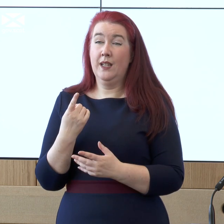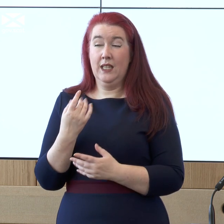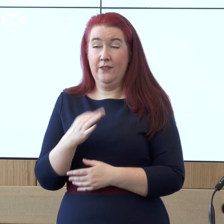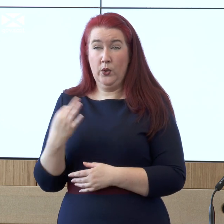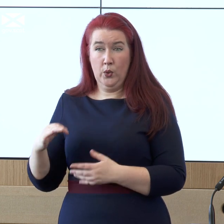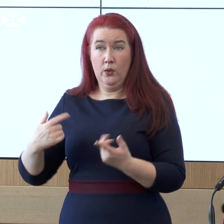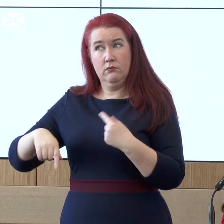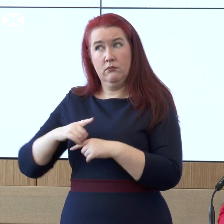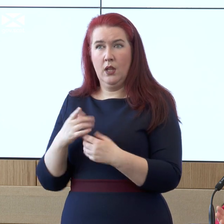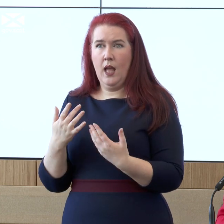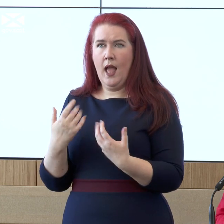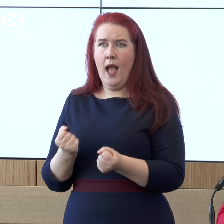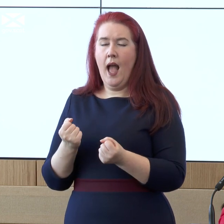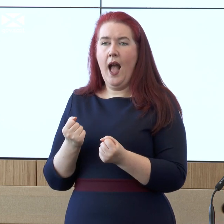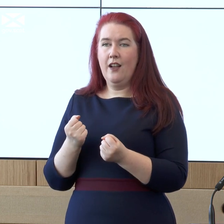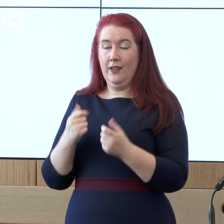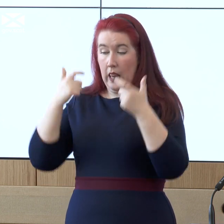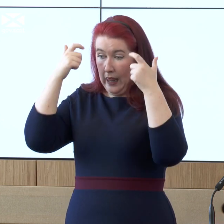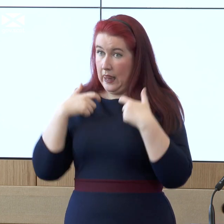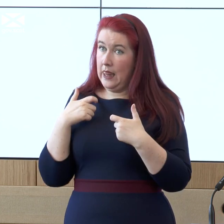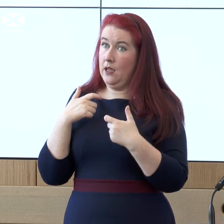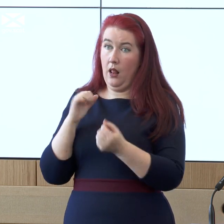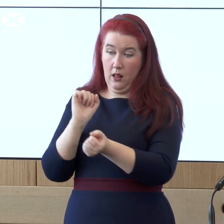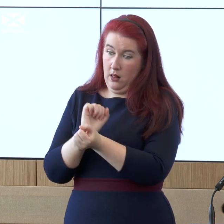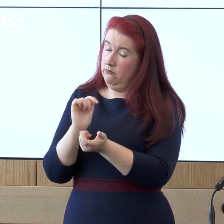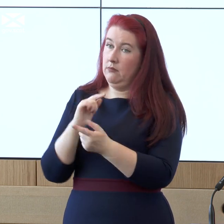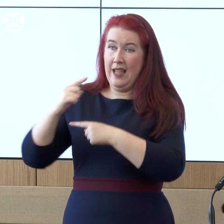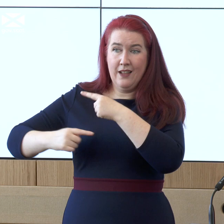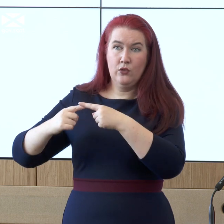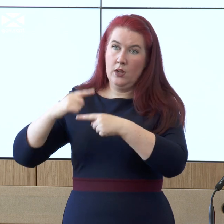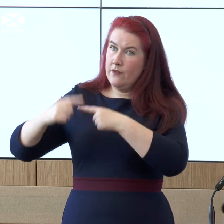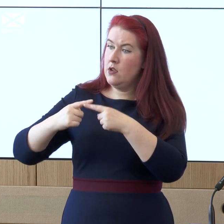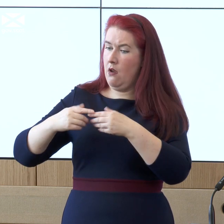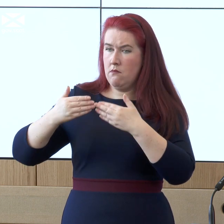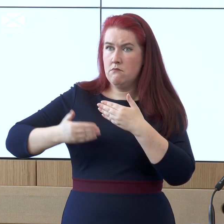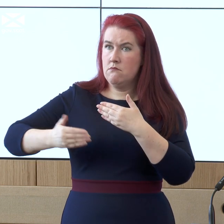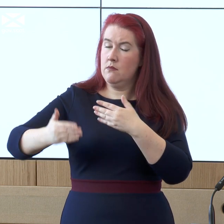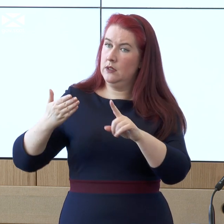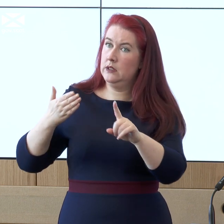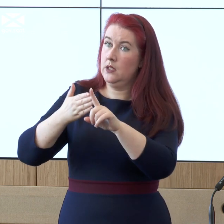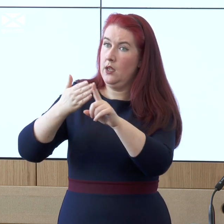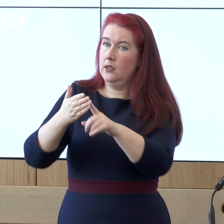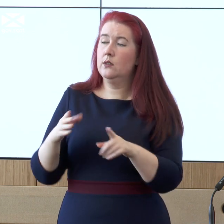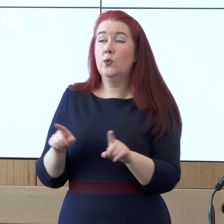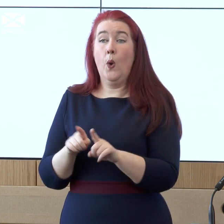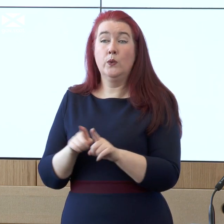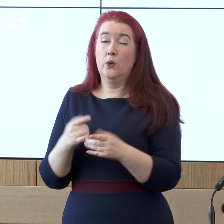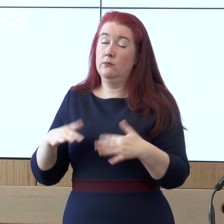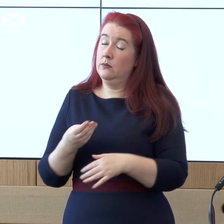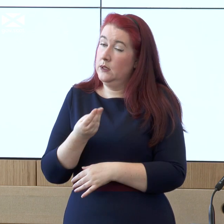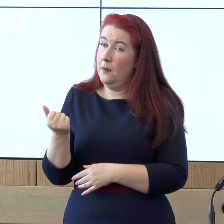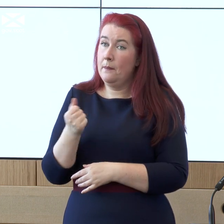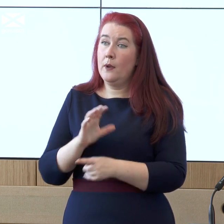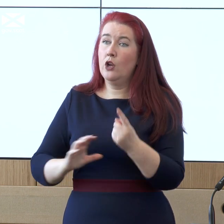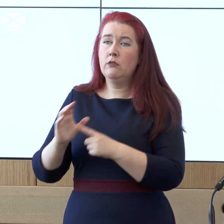legally binding annual targets for every year of our journey to net zero. We're also one of only a few to include